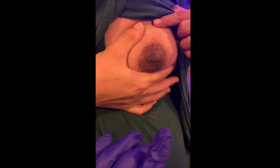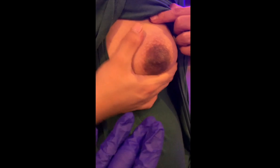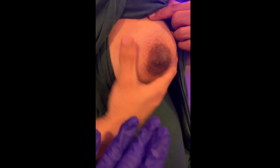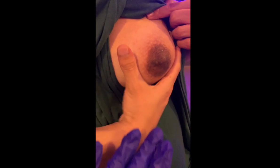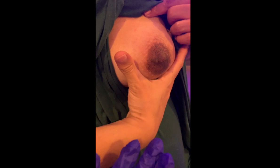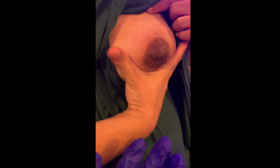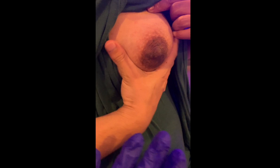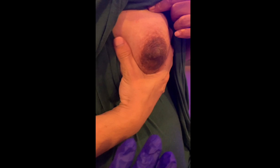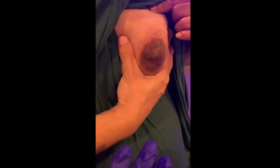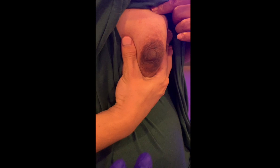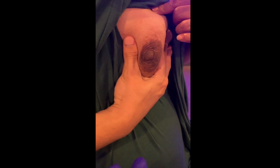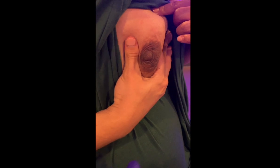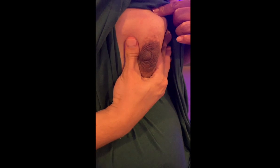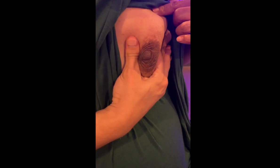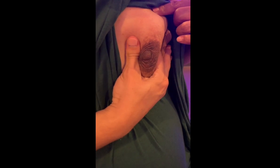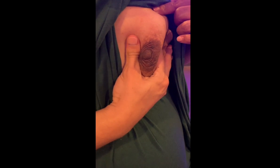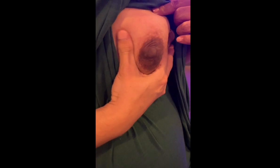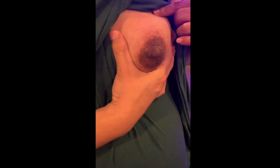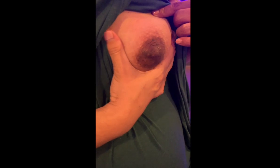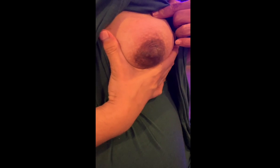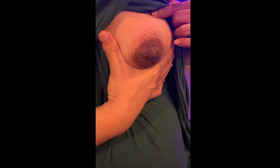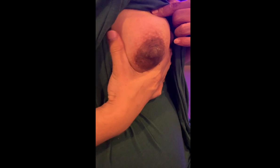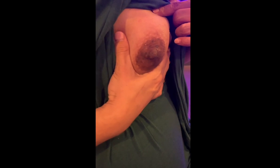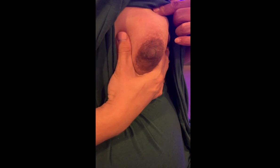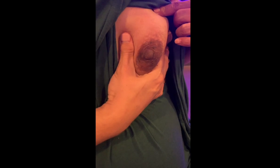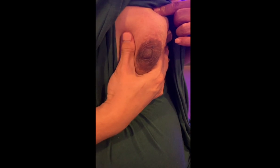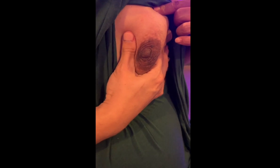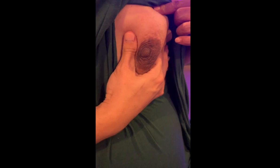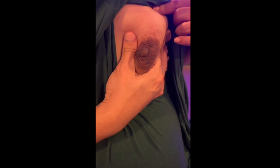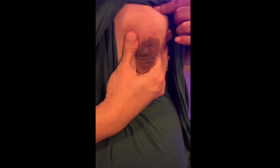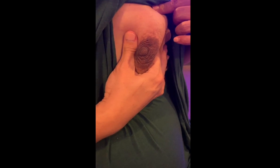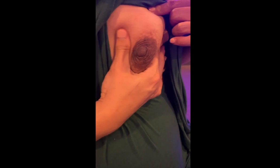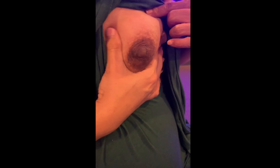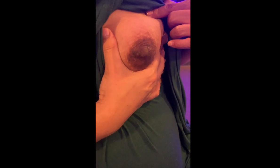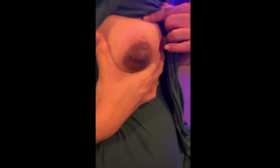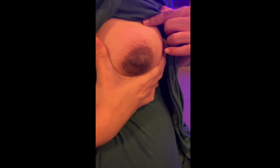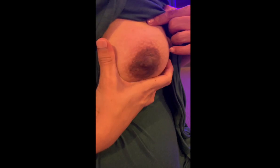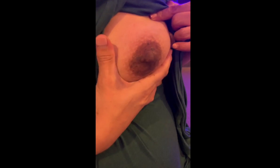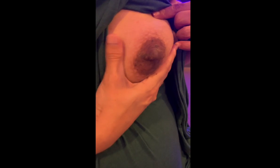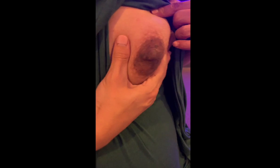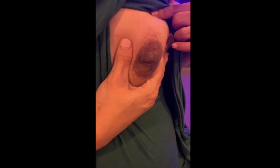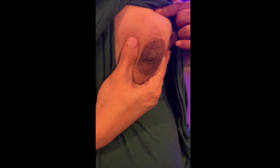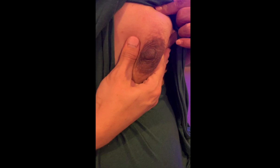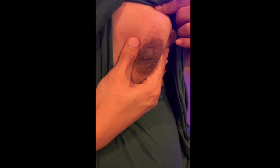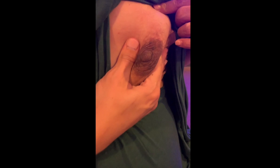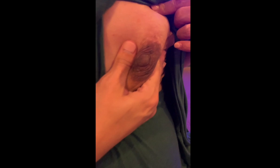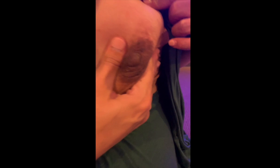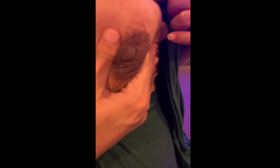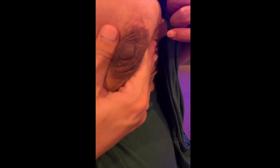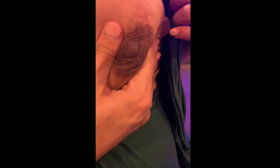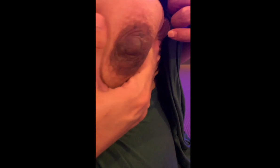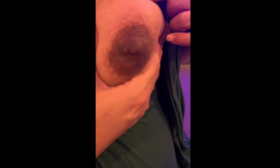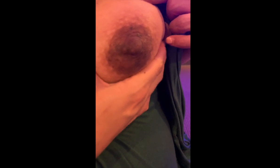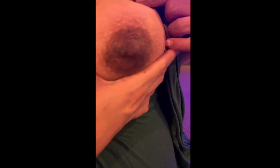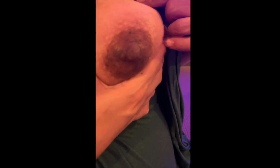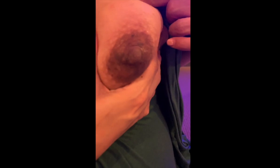But most women will have a harder time in the first few days hand expressing from the left, just because it doesn't tend to make as much. But look at